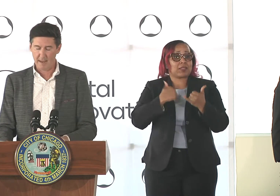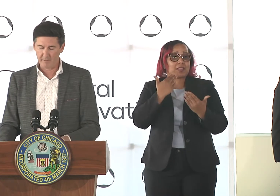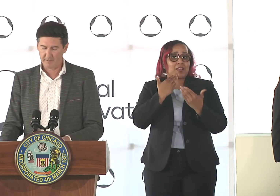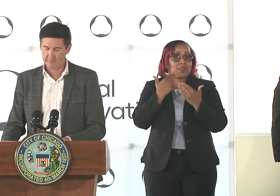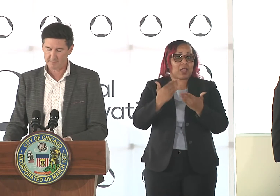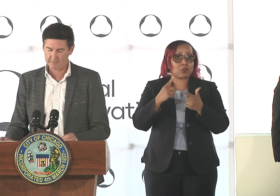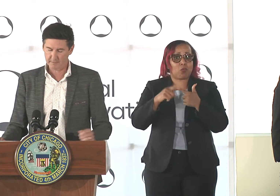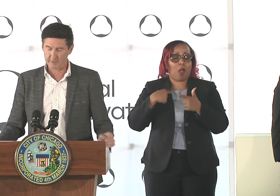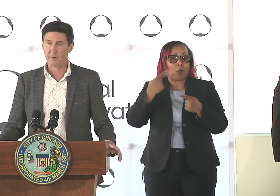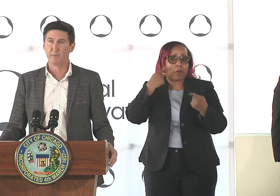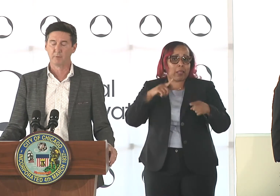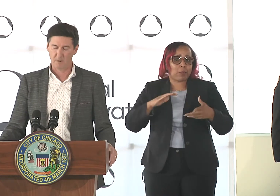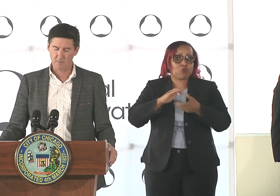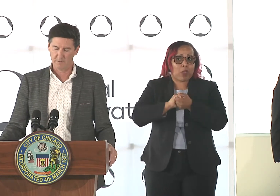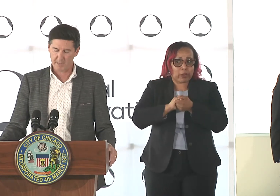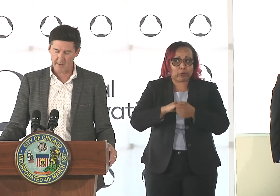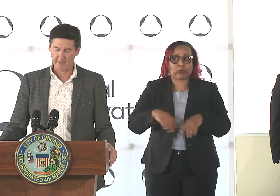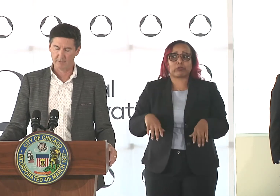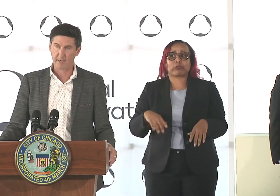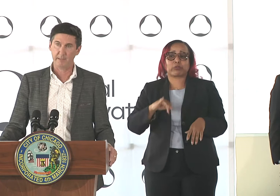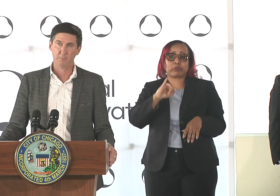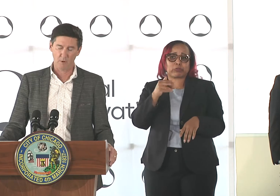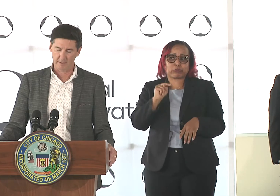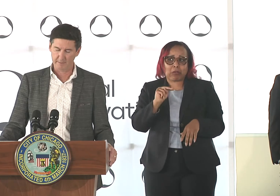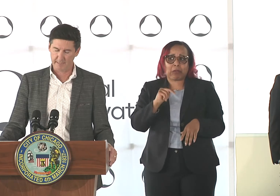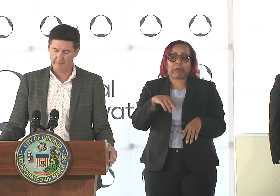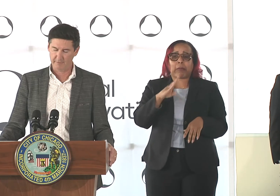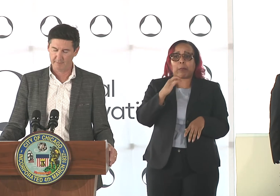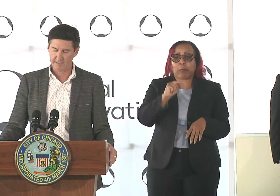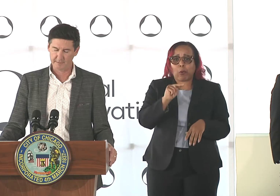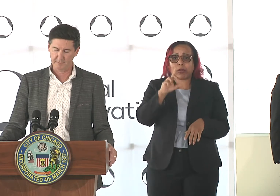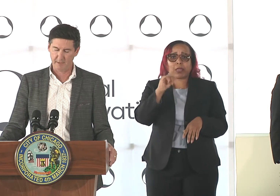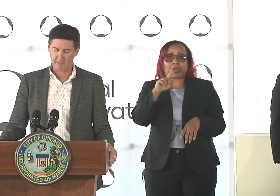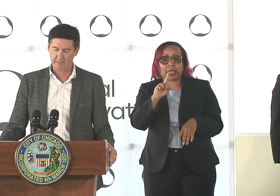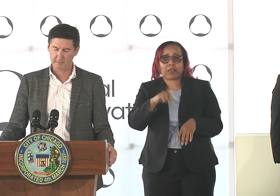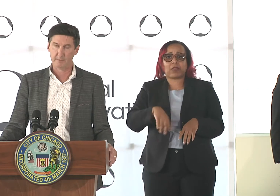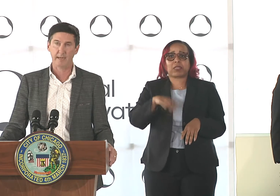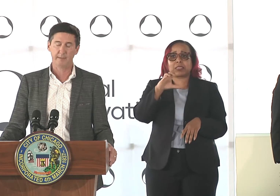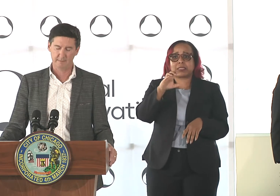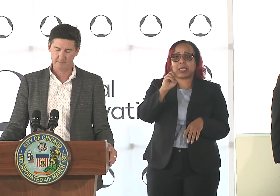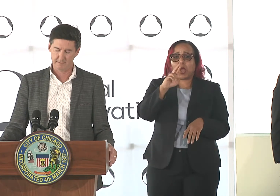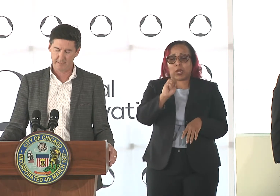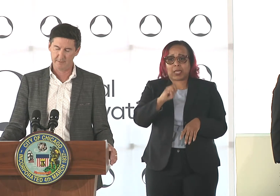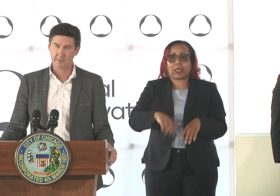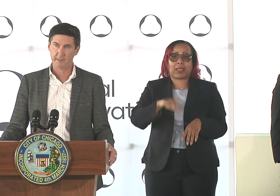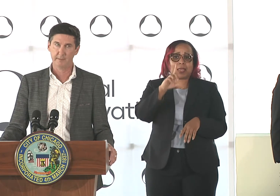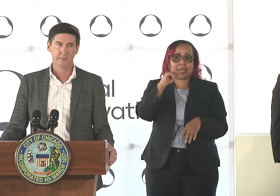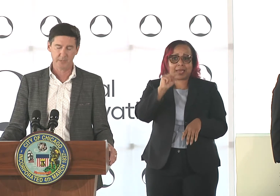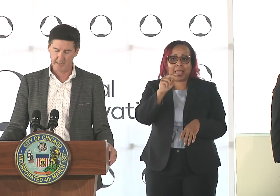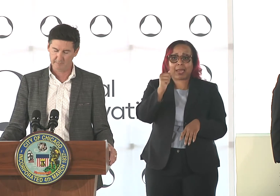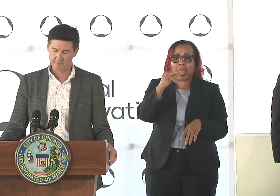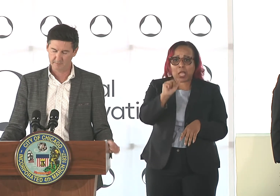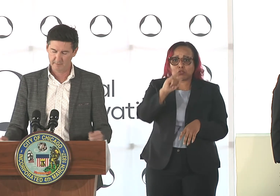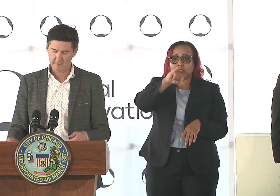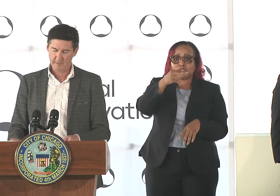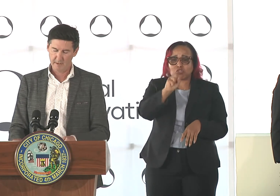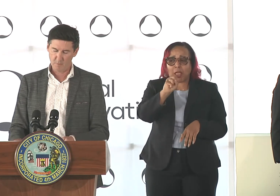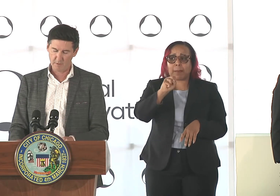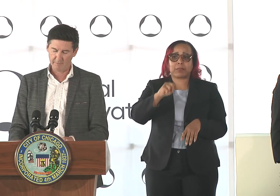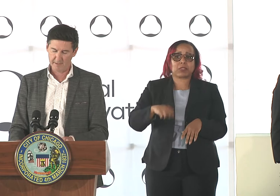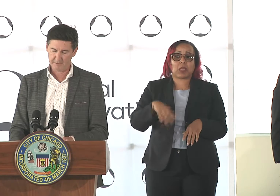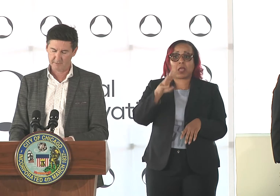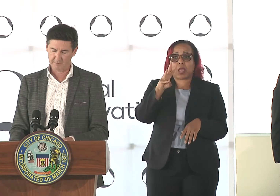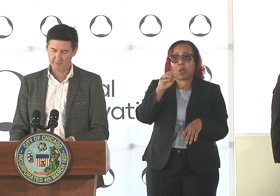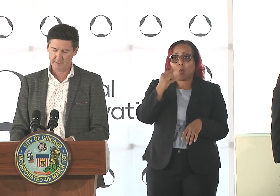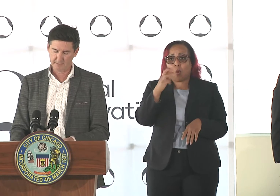our collaborators at Trammell Crow, Johnny, Grady, Morgan, David, at CBRE, Dan, Andrea, James, at